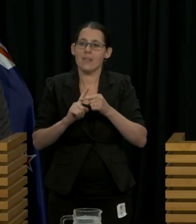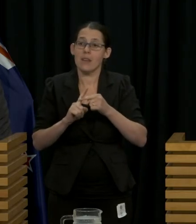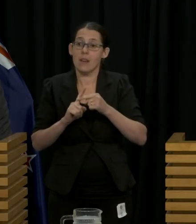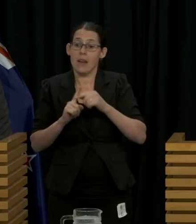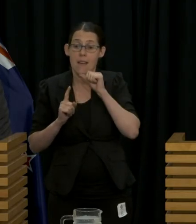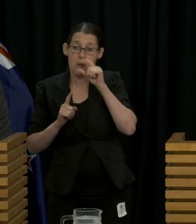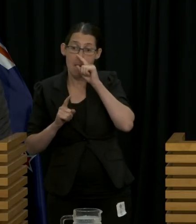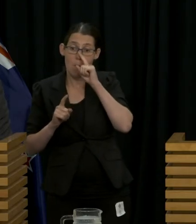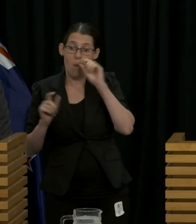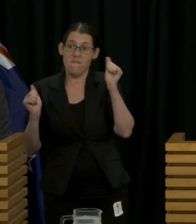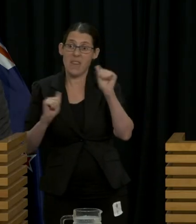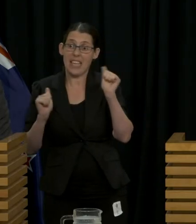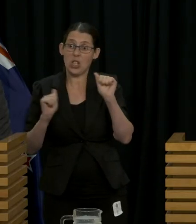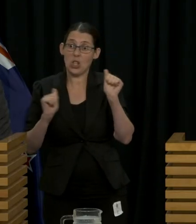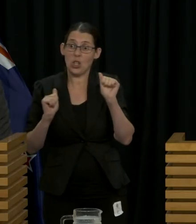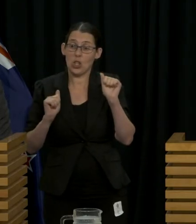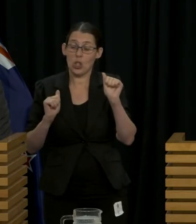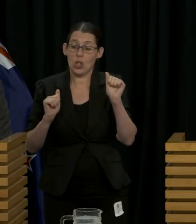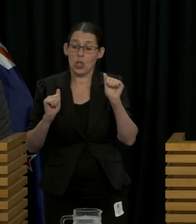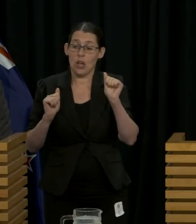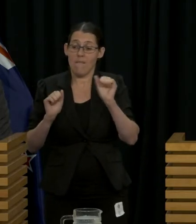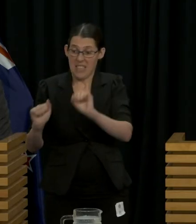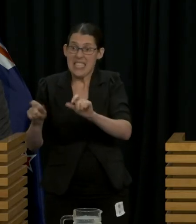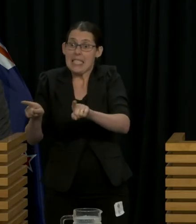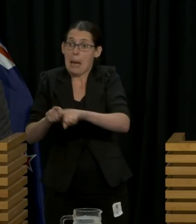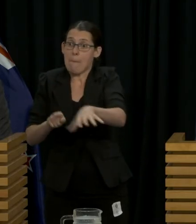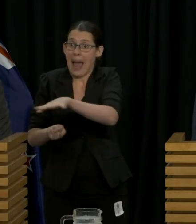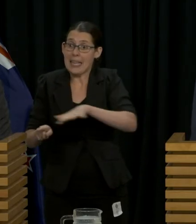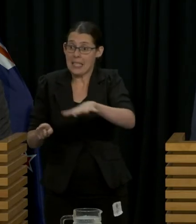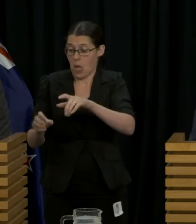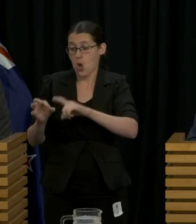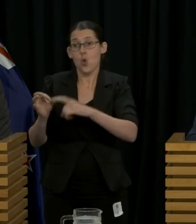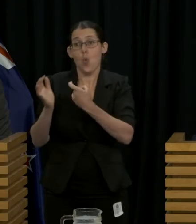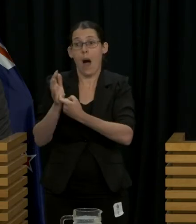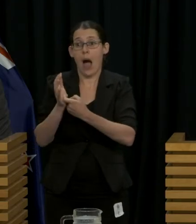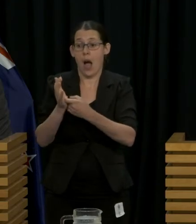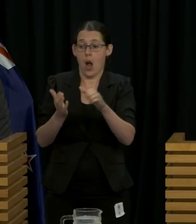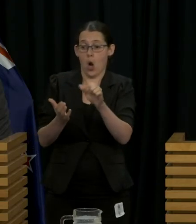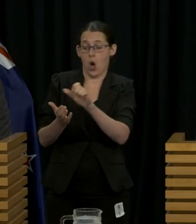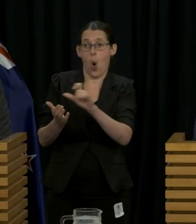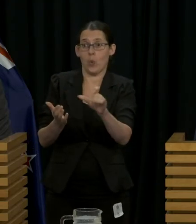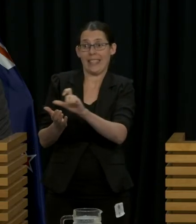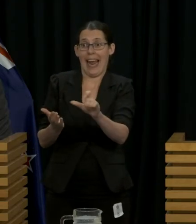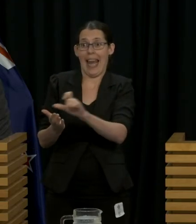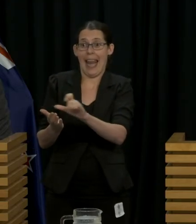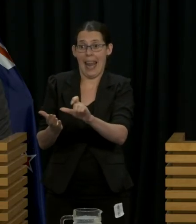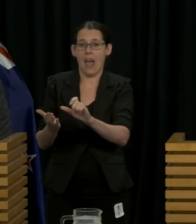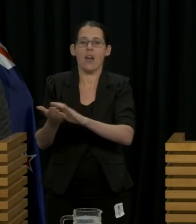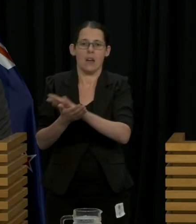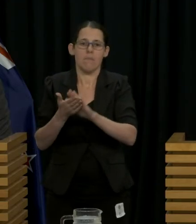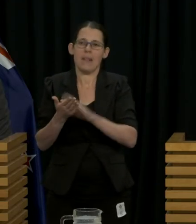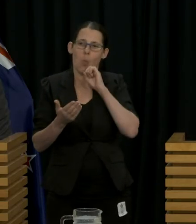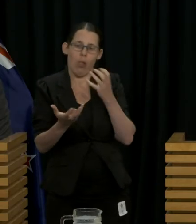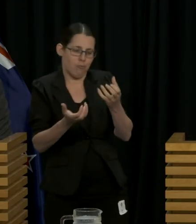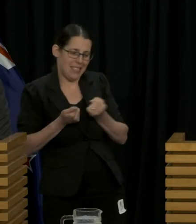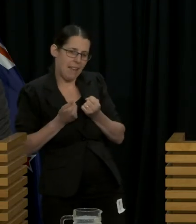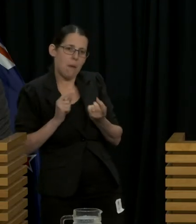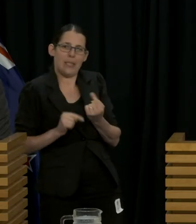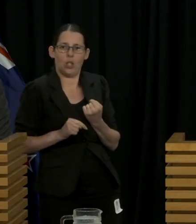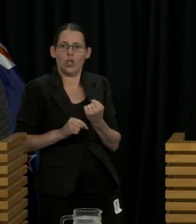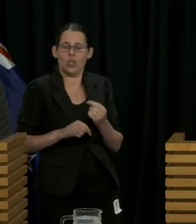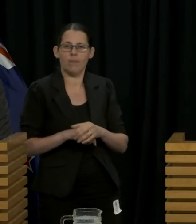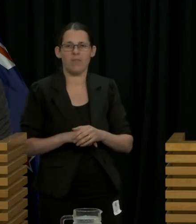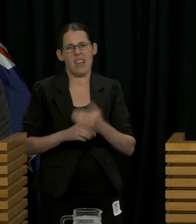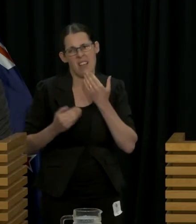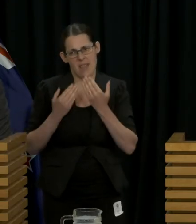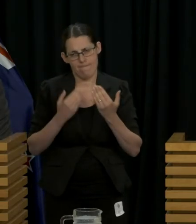via the NZ COVID Tracer app. And I want to thank the media who conveyed that information to the public both last evening and